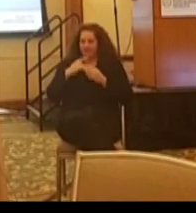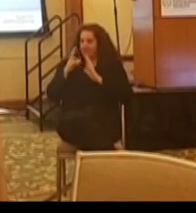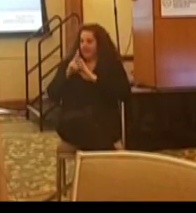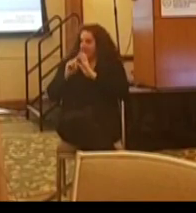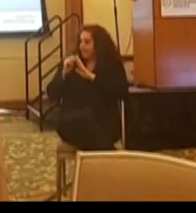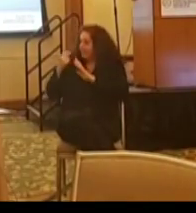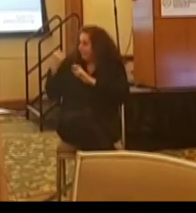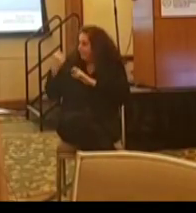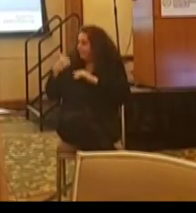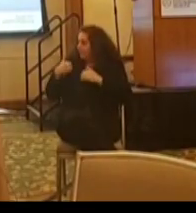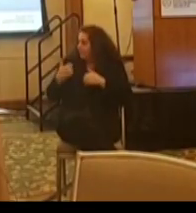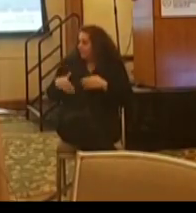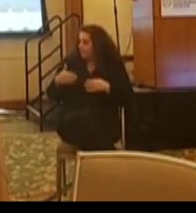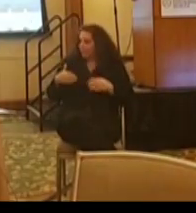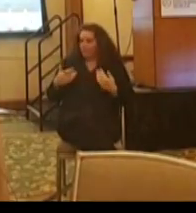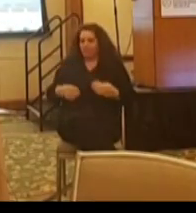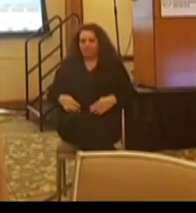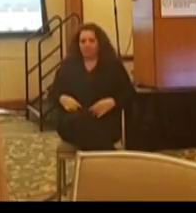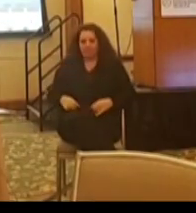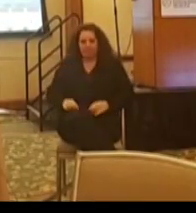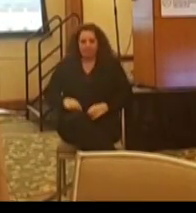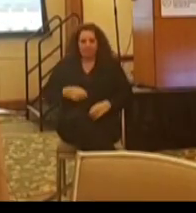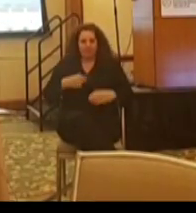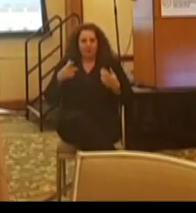You guys kind of already know a lot of this.